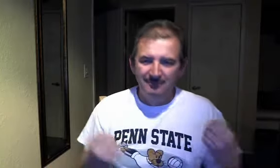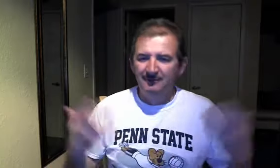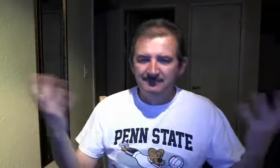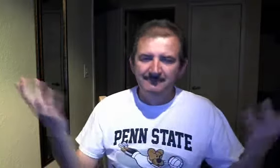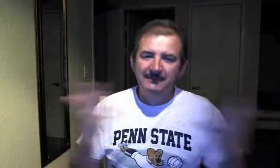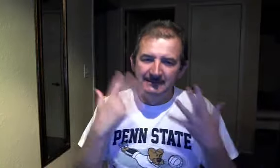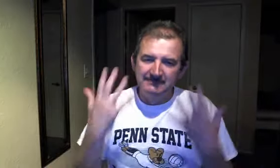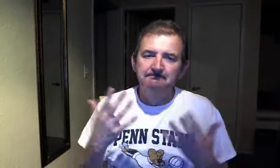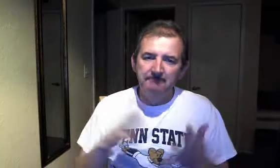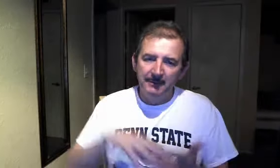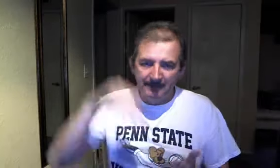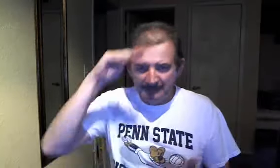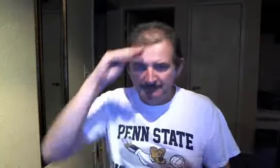Where are you going toulet the unterstüt?